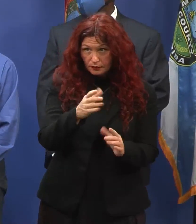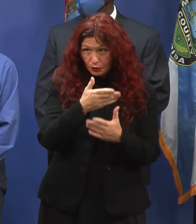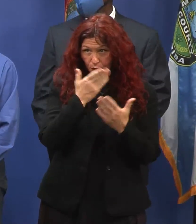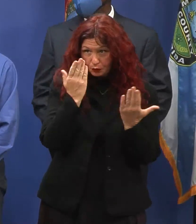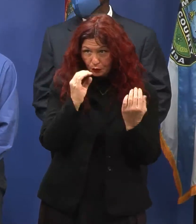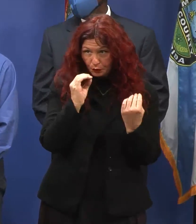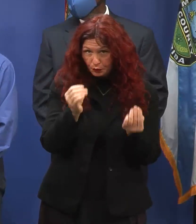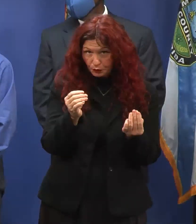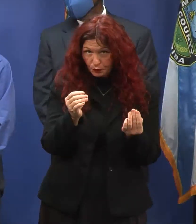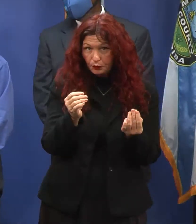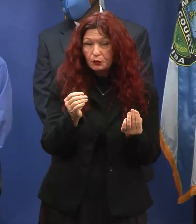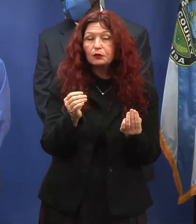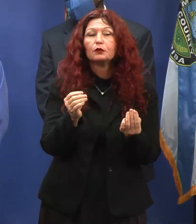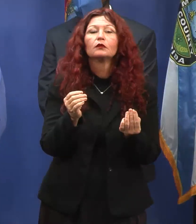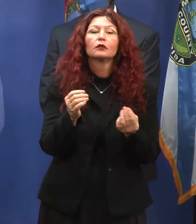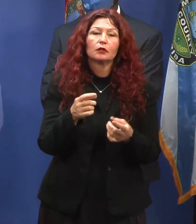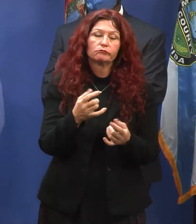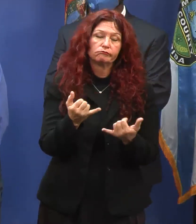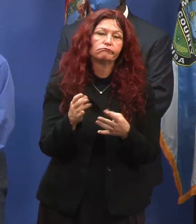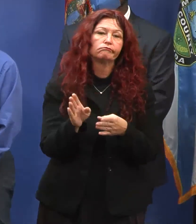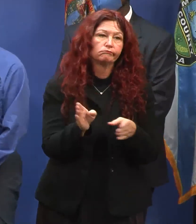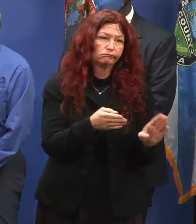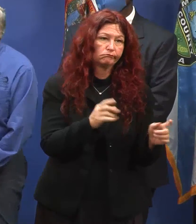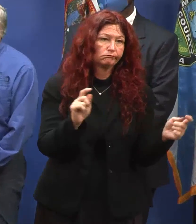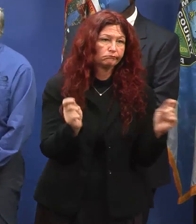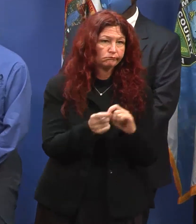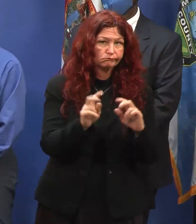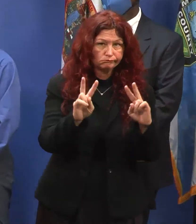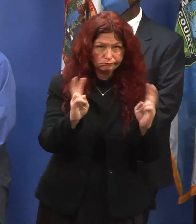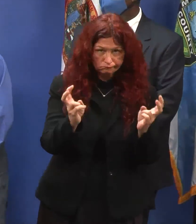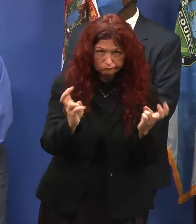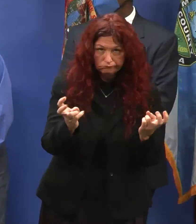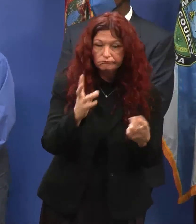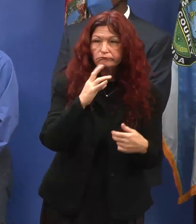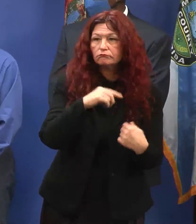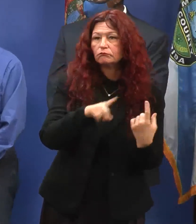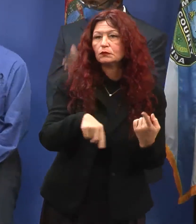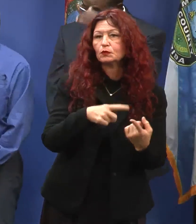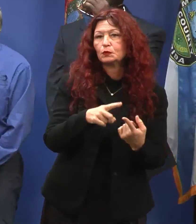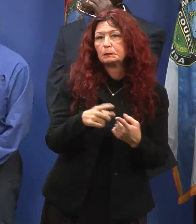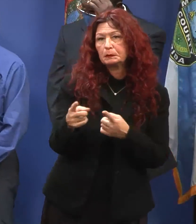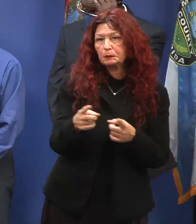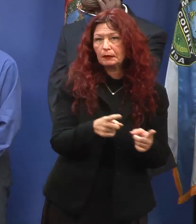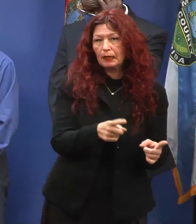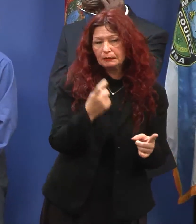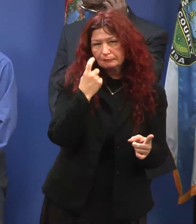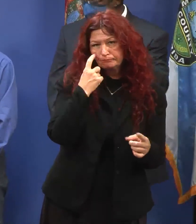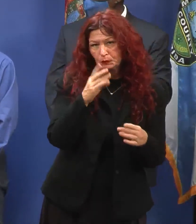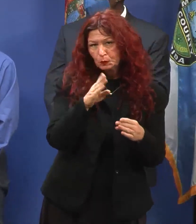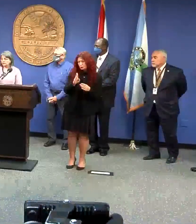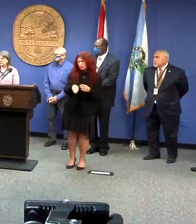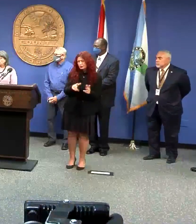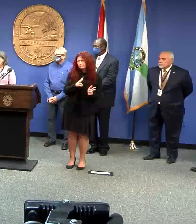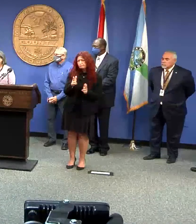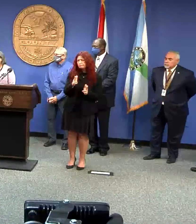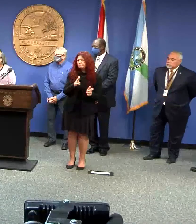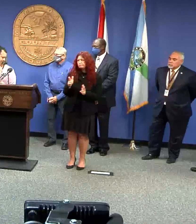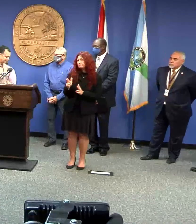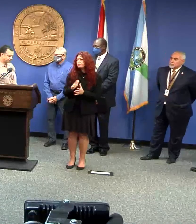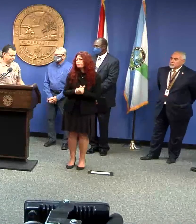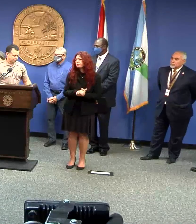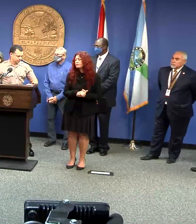Okay, Freddie, if you could come up and speak to the questions about the shootings. Thank you.